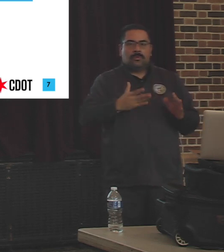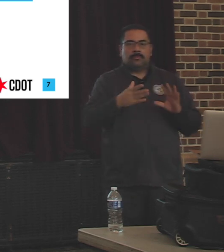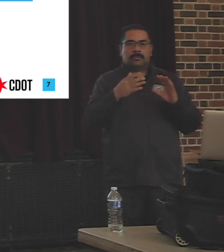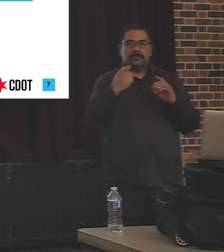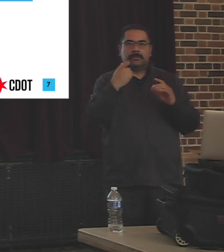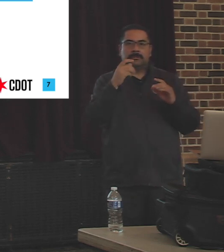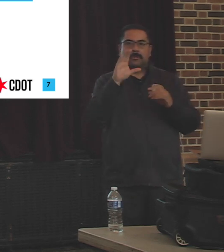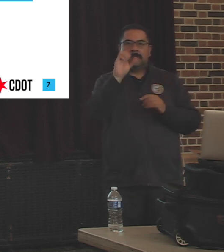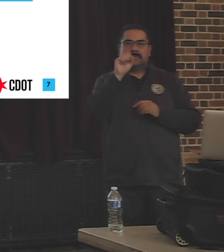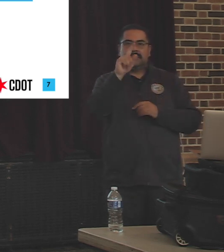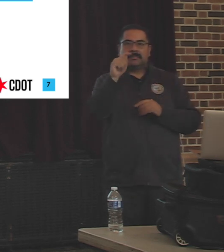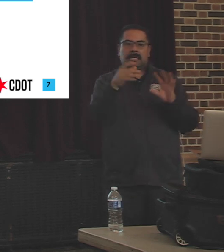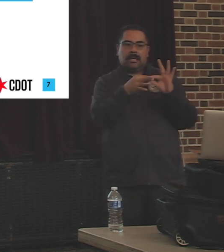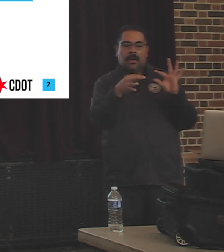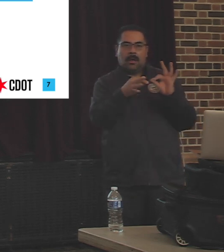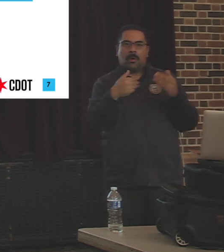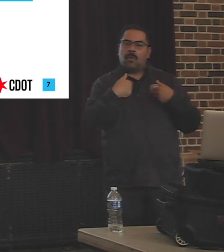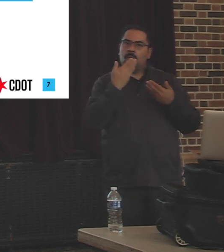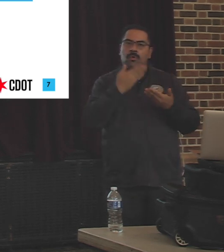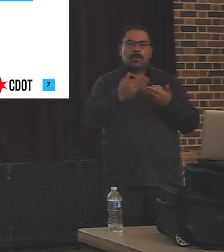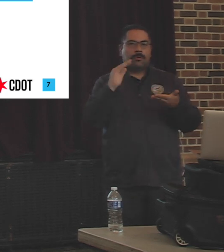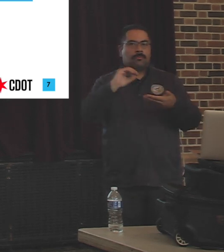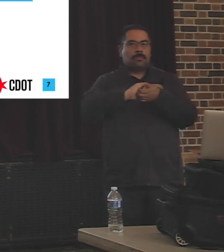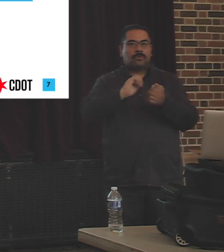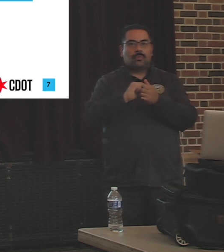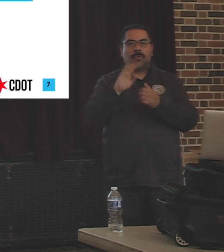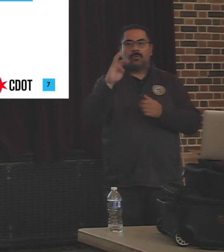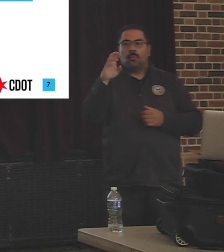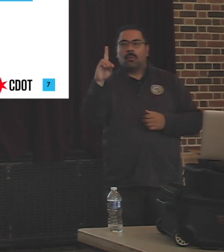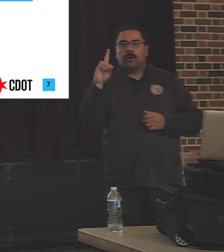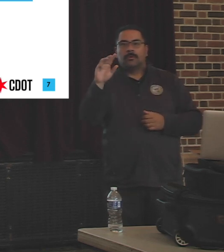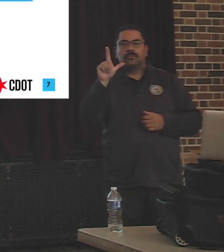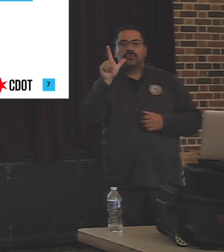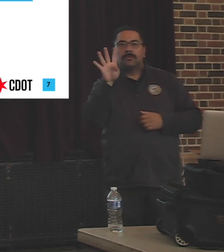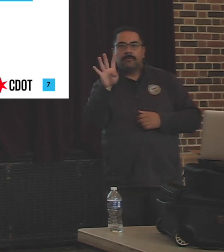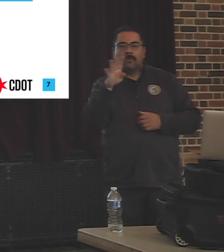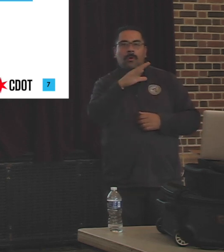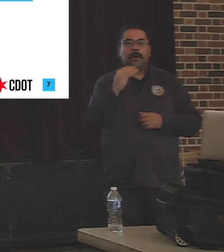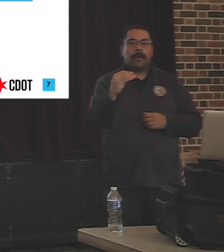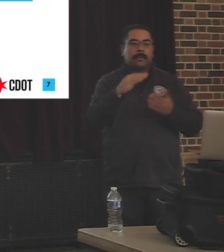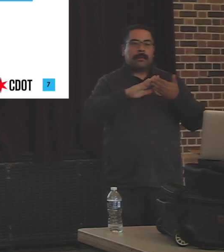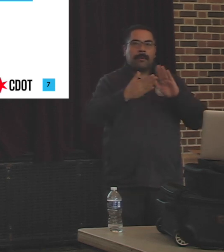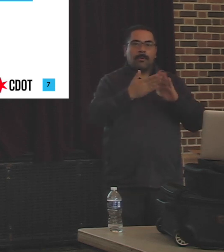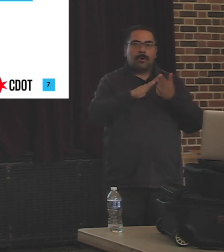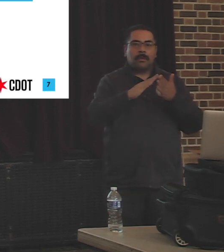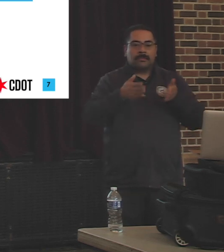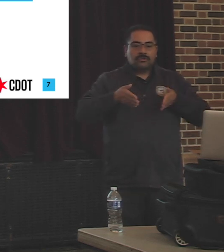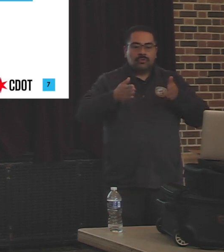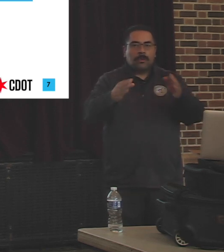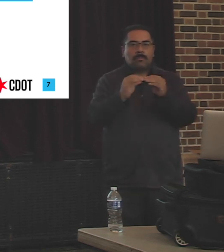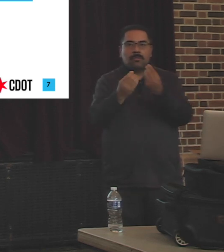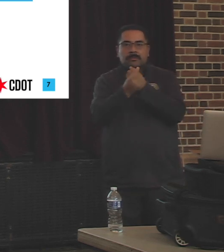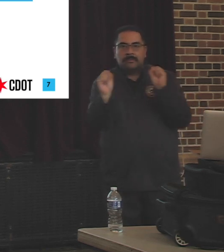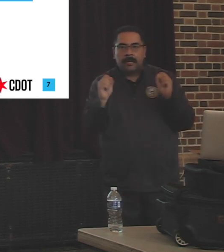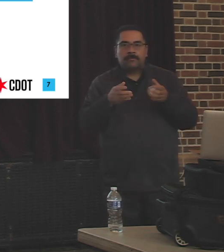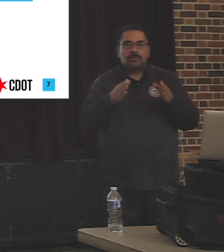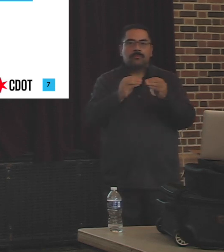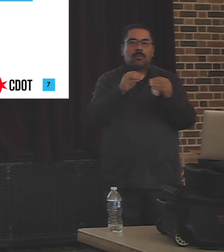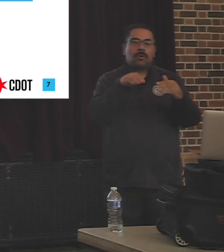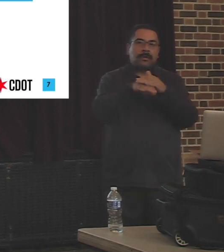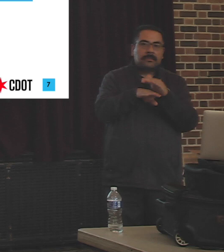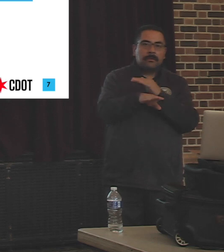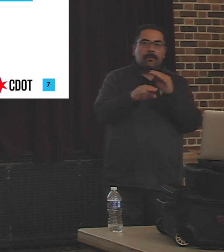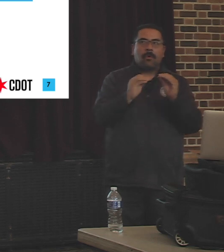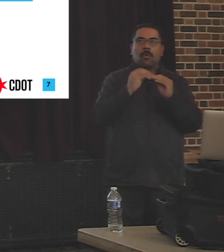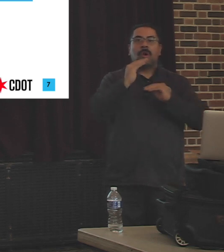24th Ward and the community in terms of building up safe streets that are more accessible, comfortable, and